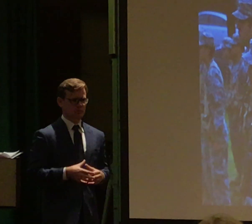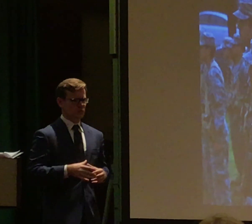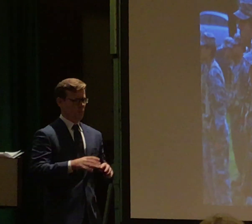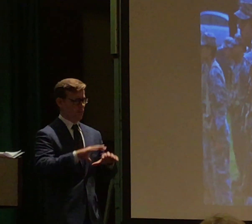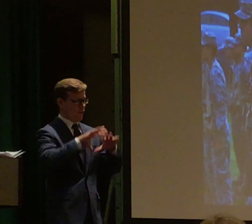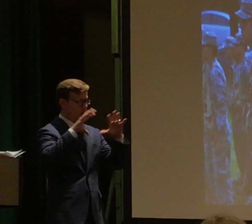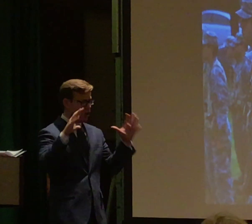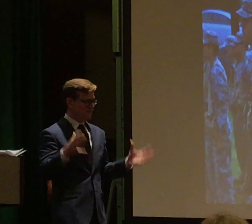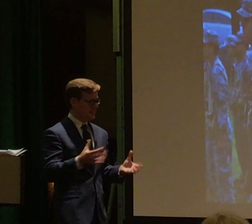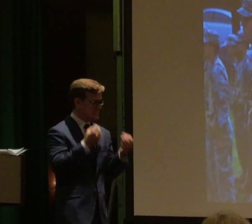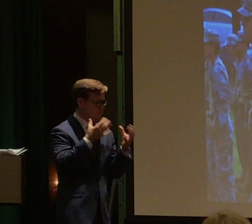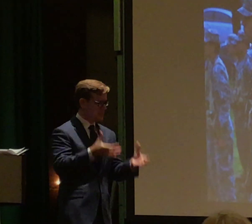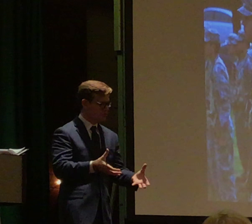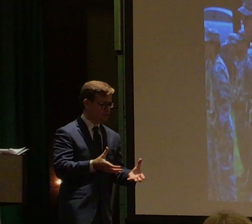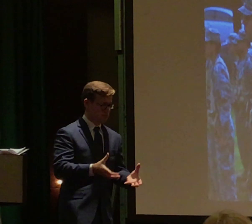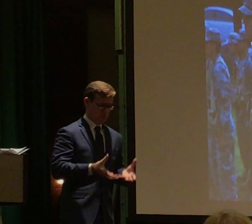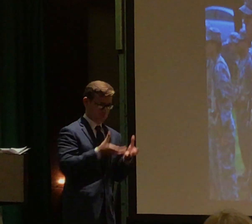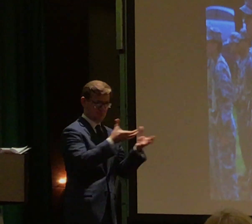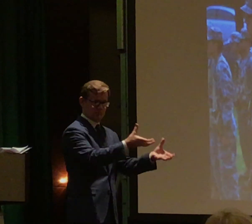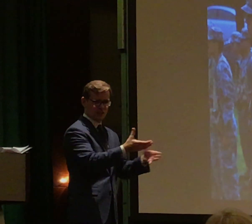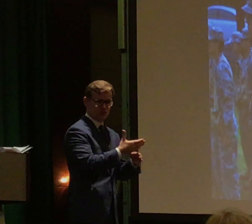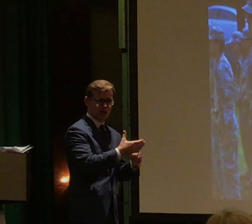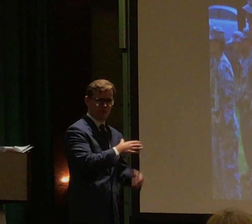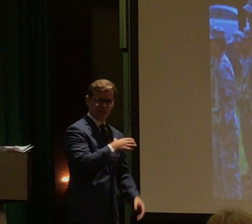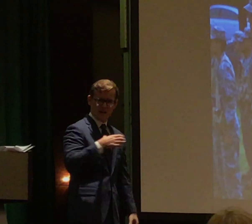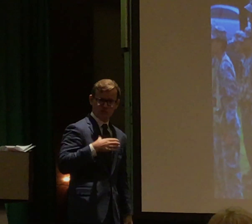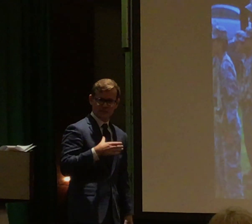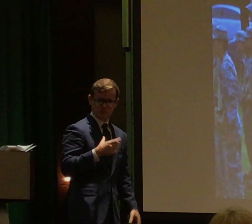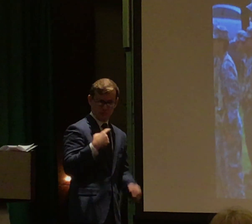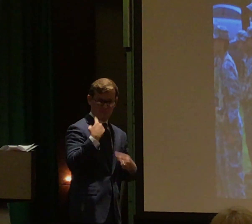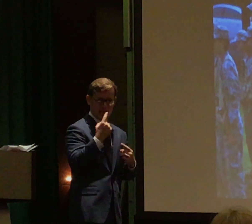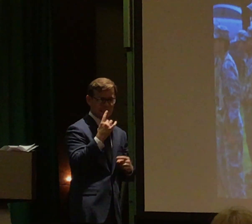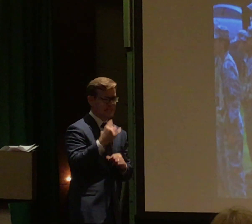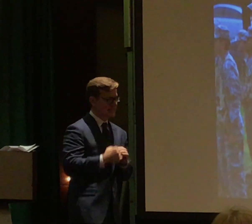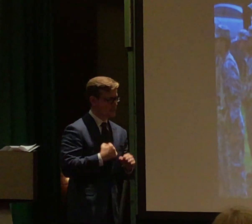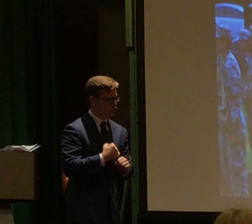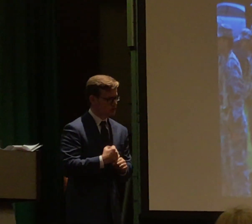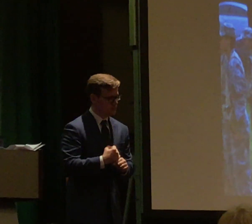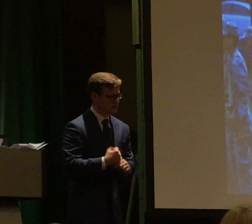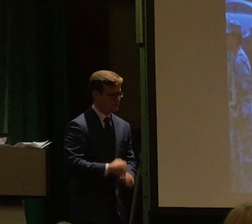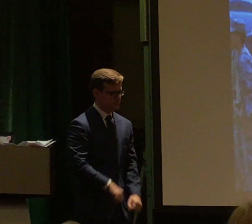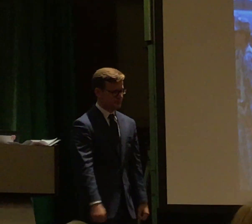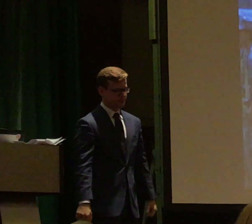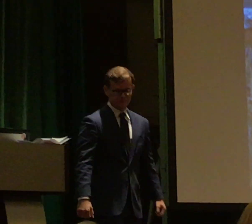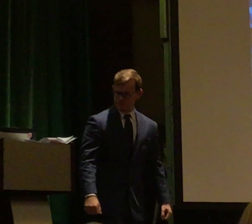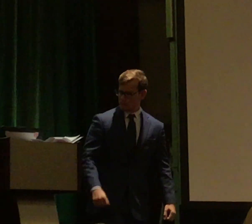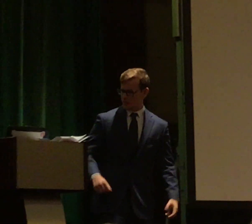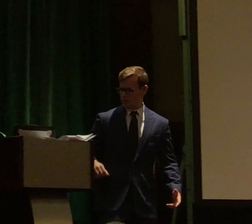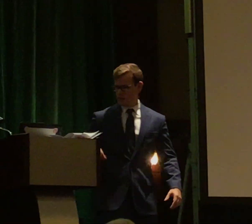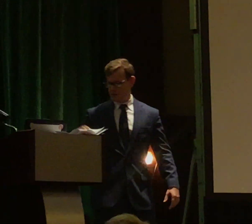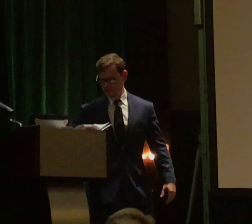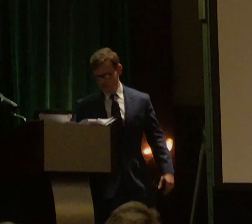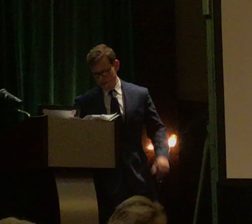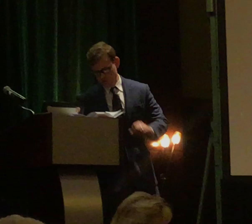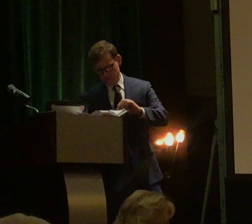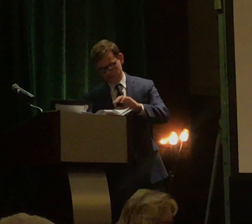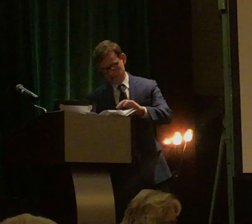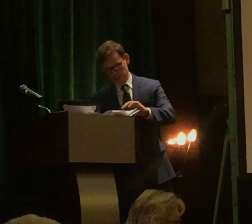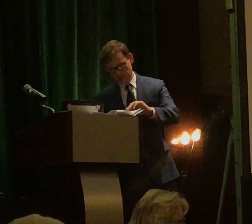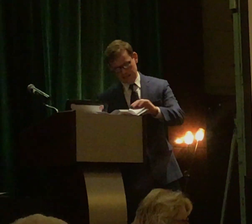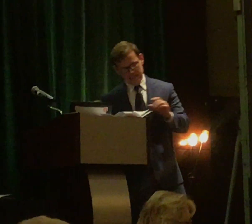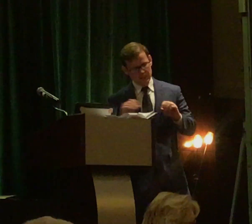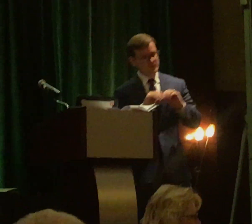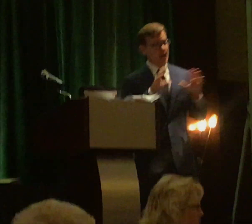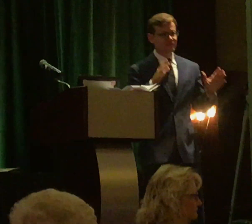different representatives. So overall, the information is there, and I wanted to be able to share it with Congress. So I'm now going to